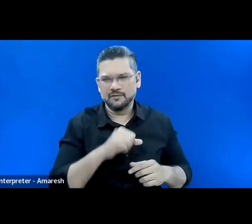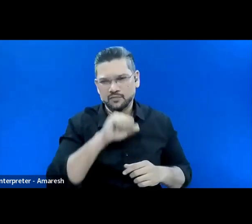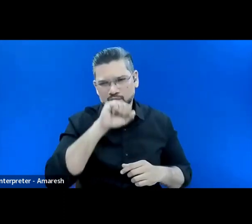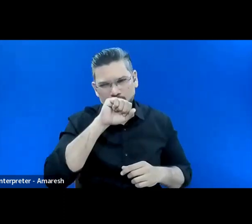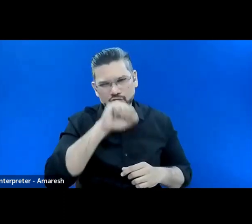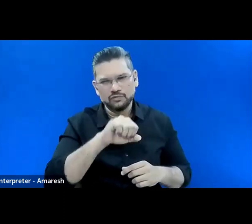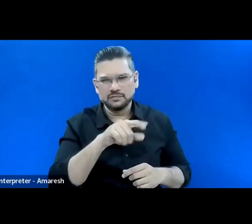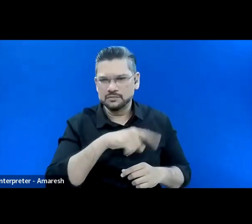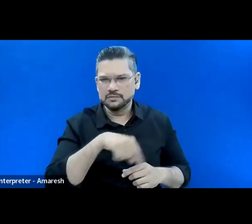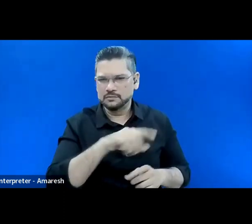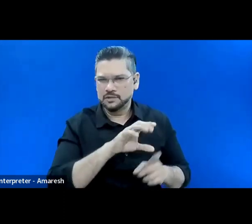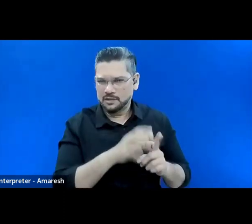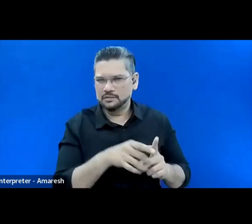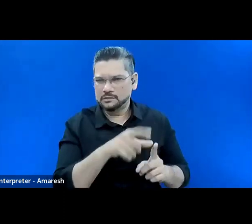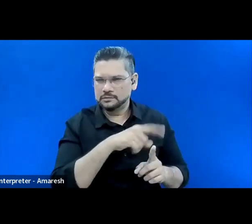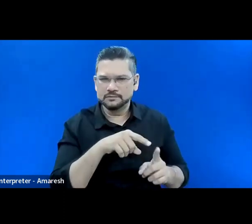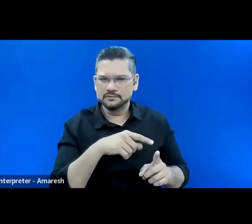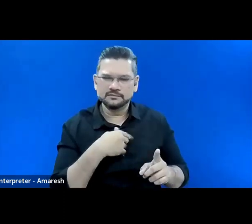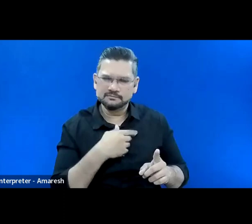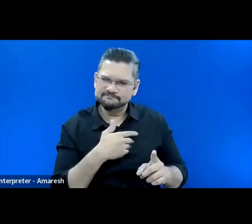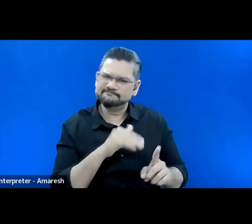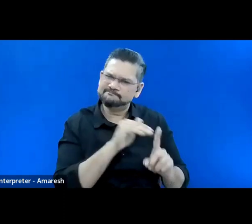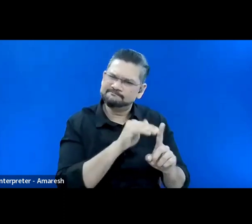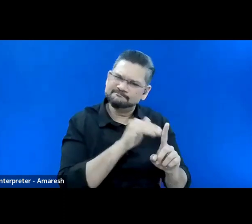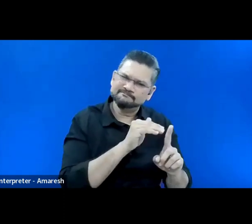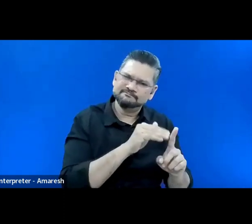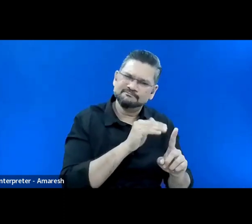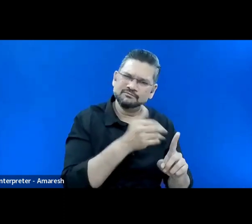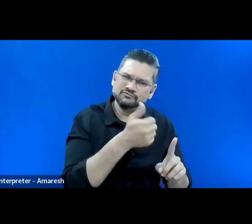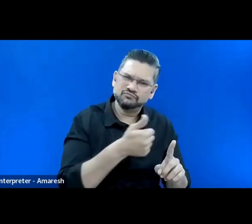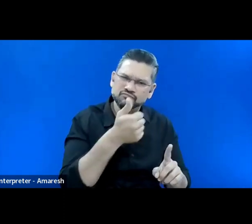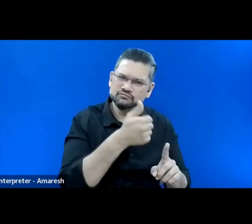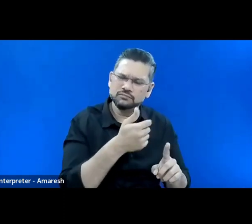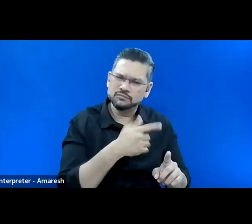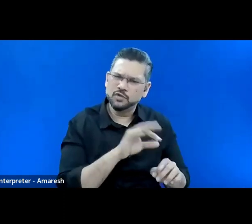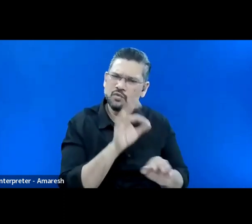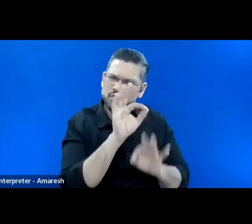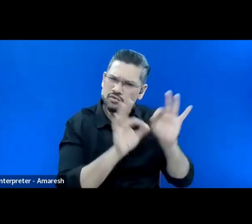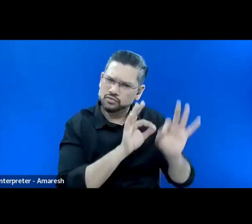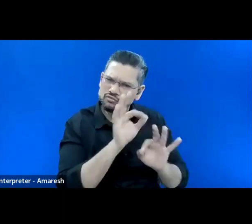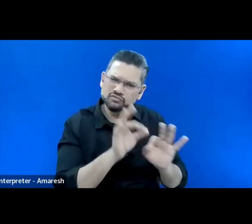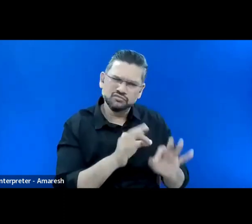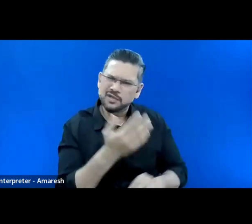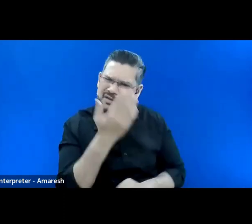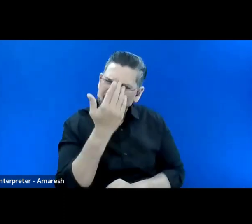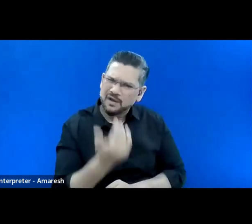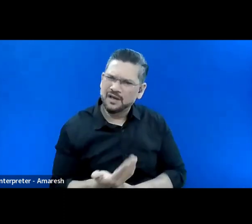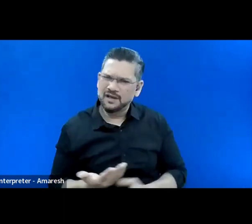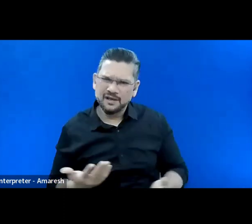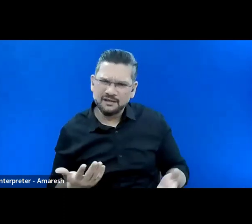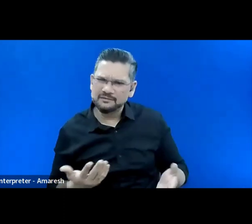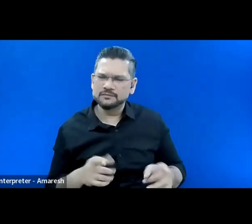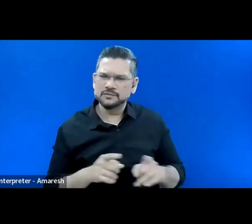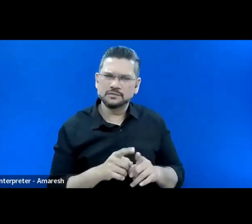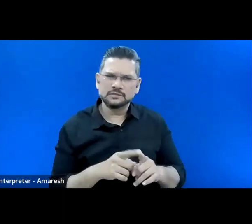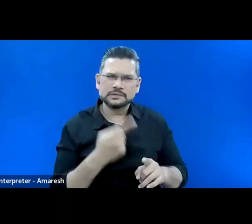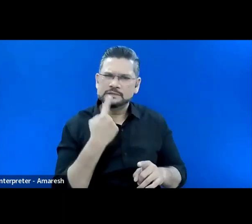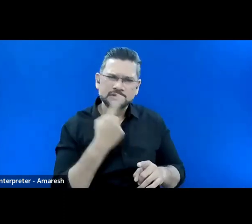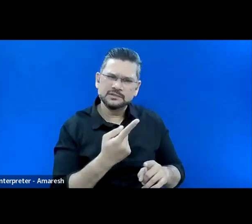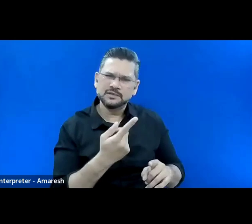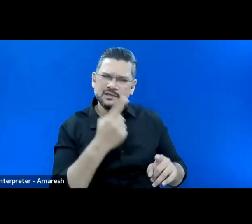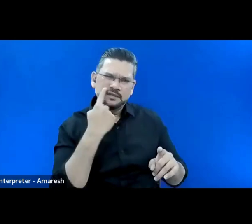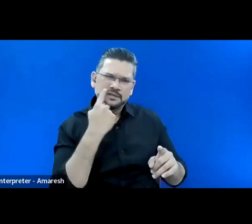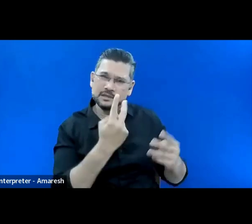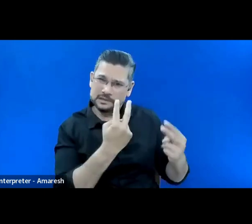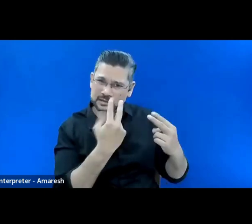the culture. We must sit with these leaders to begin to interrogate, but not just interrogating it, because we see that it is disproportionate. It